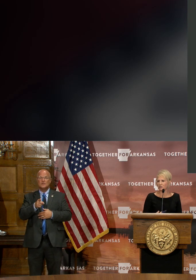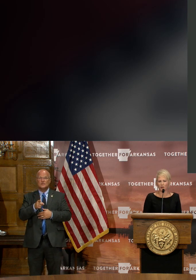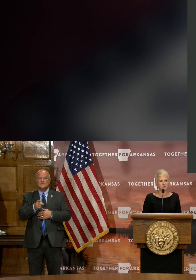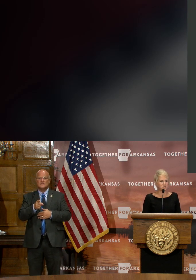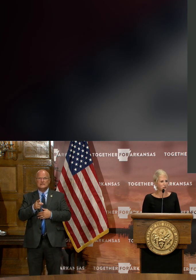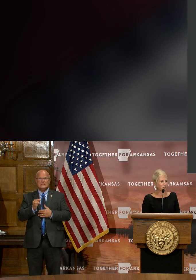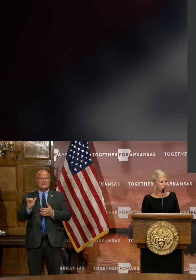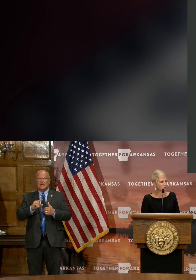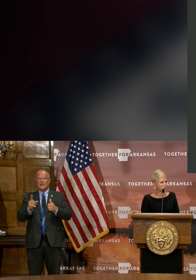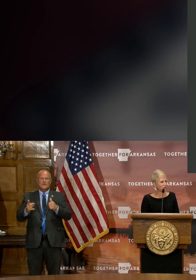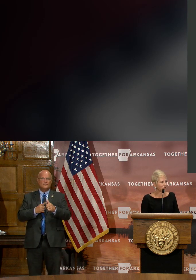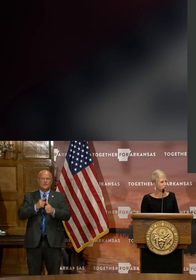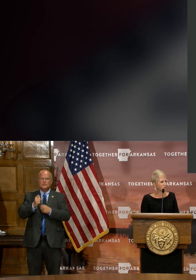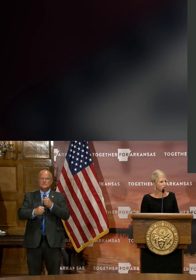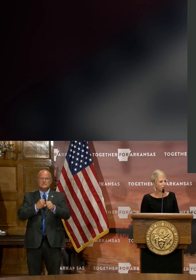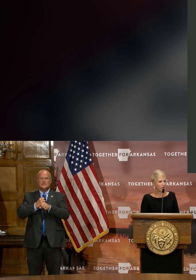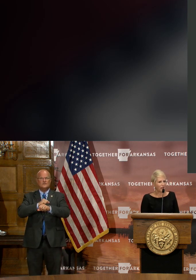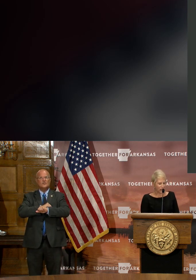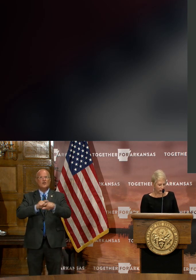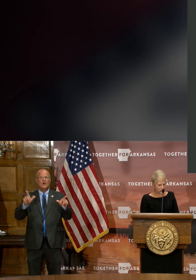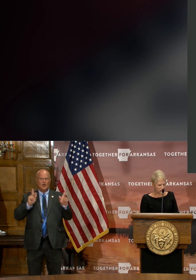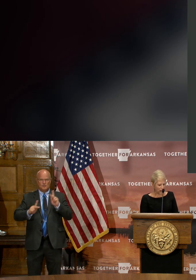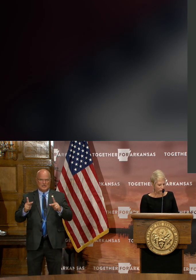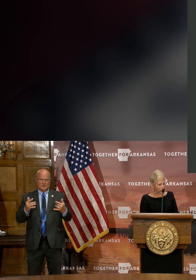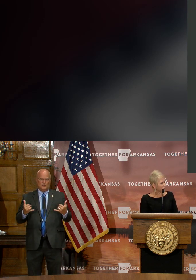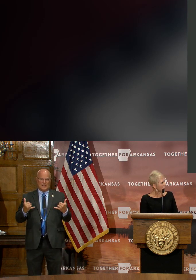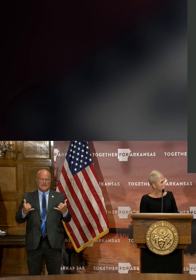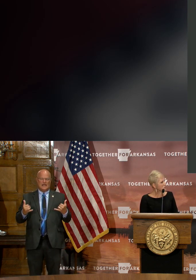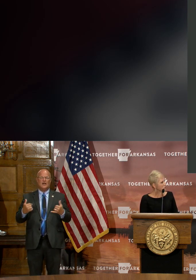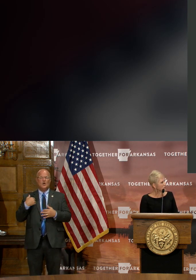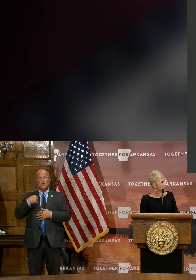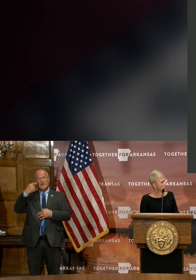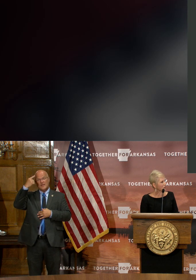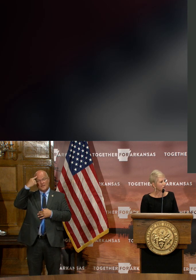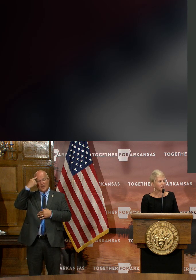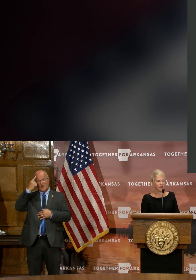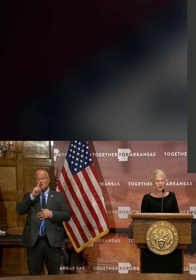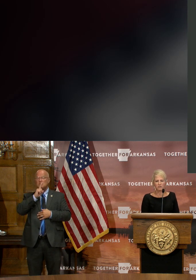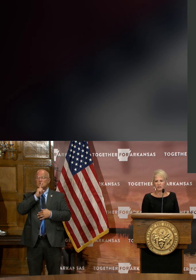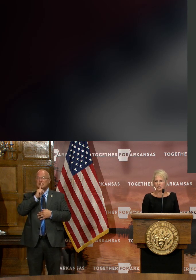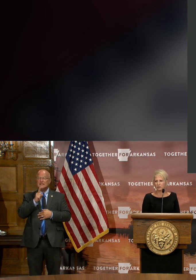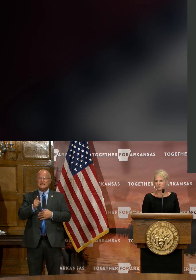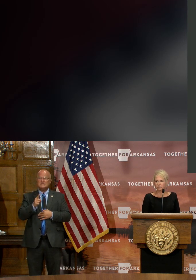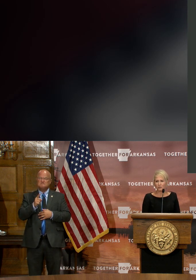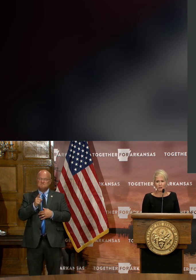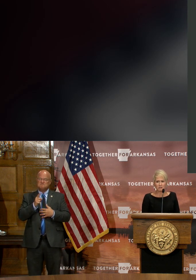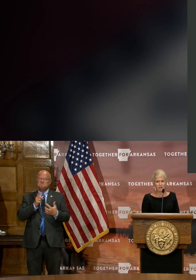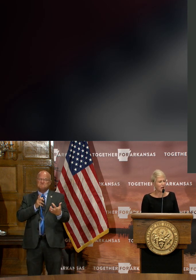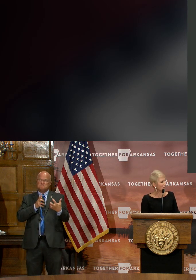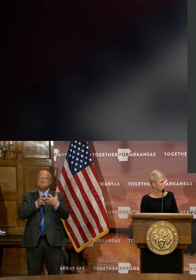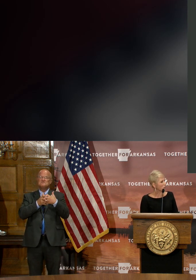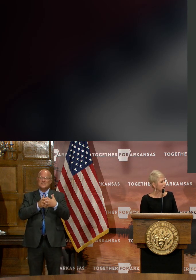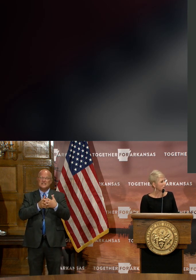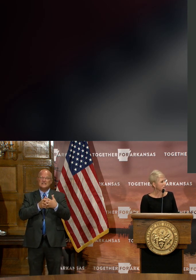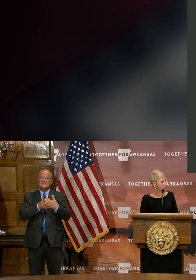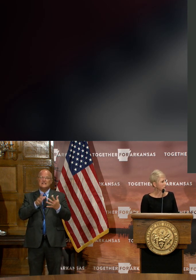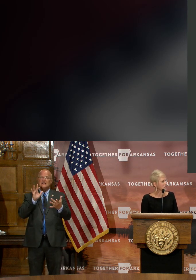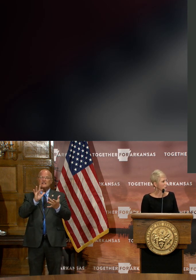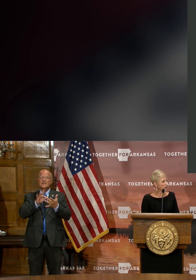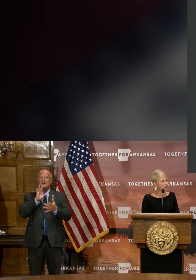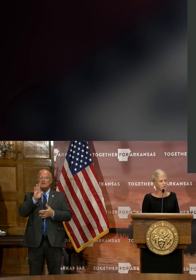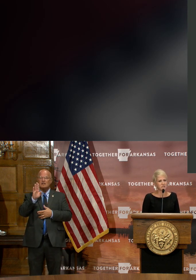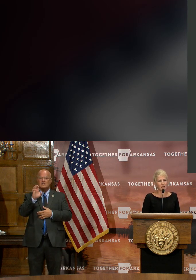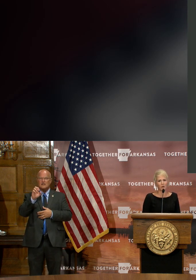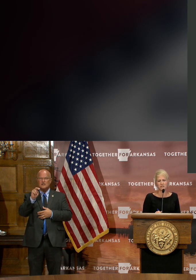almost like a first year for everybody. And so we thought it was particularly fitting to highlight Brianna